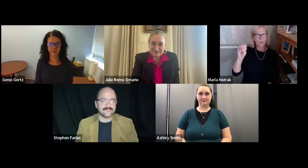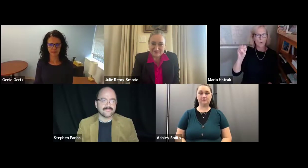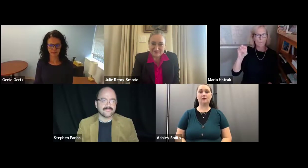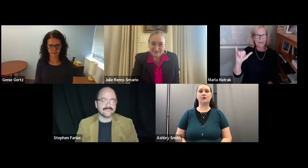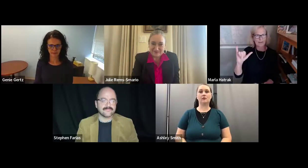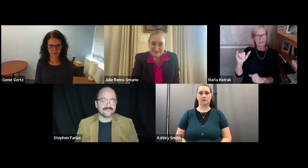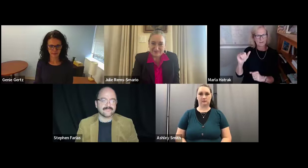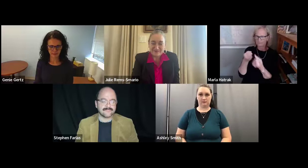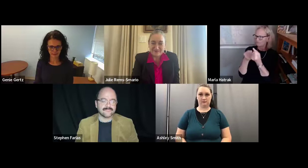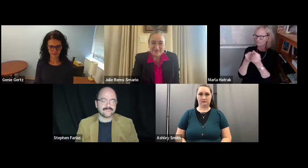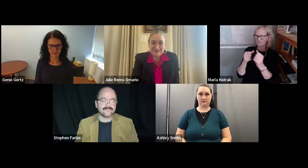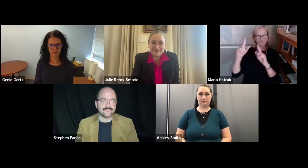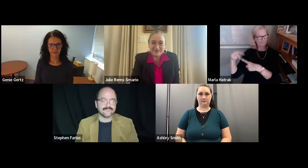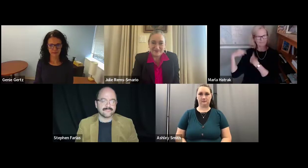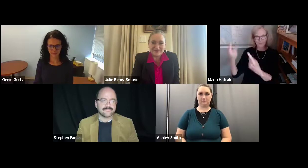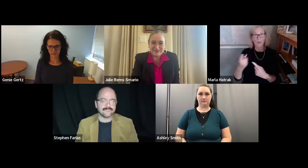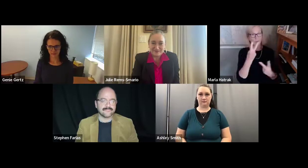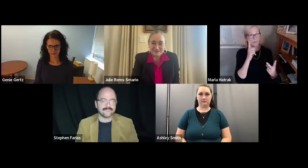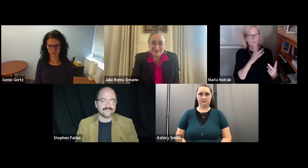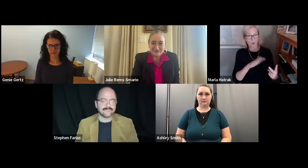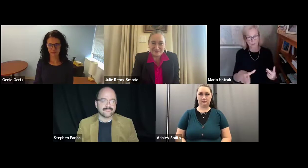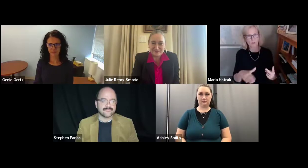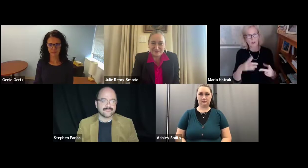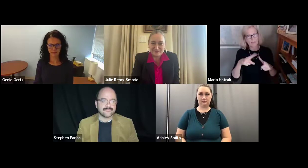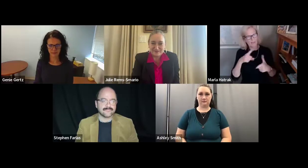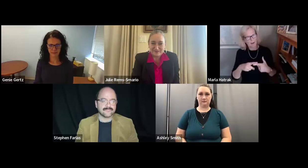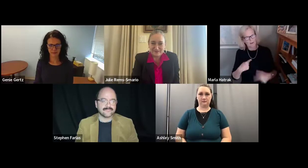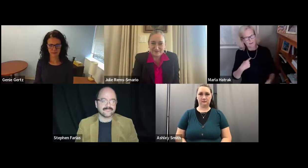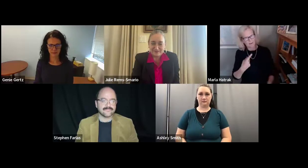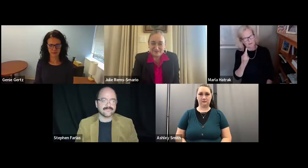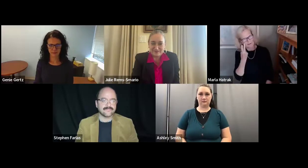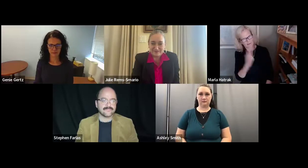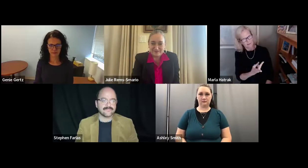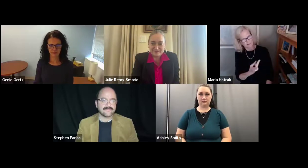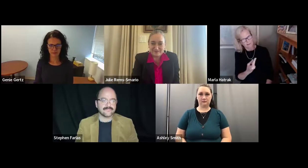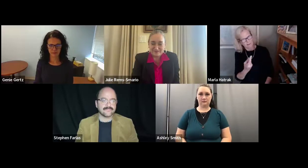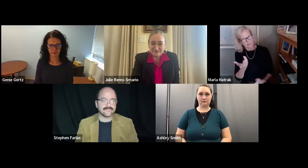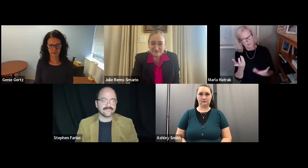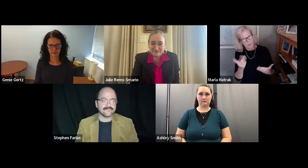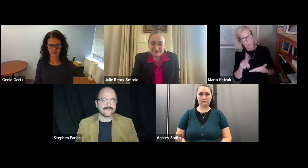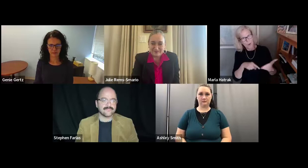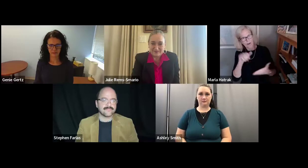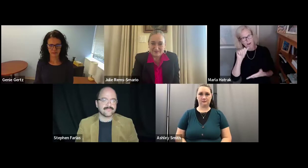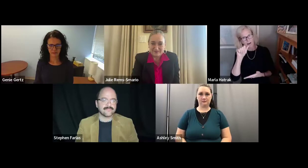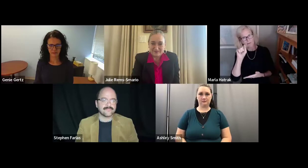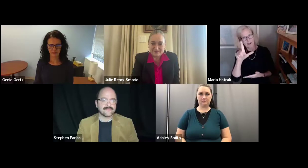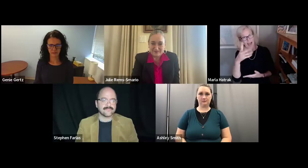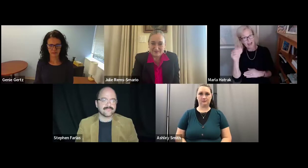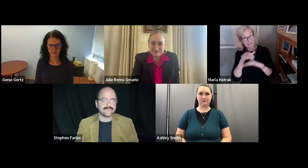individual. I want to have the autonomy to be able to recognize who they were. Then having two deaf children, I began to see